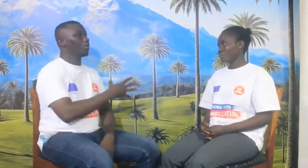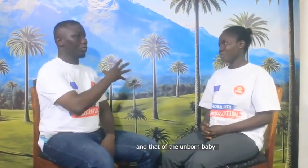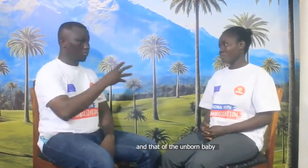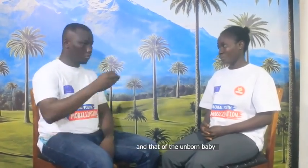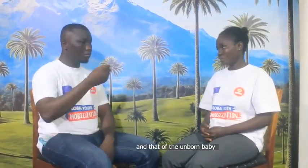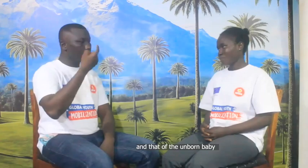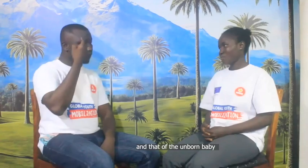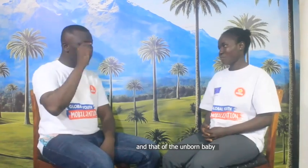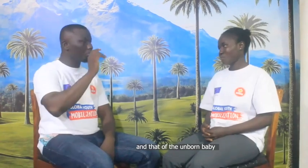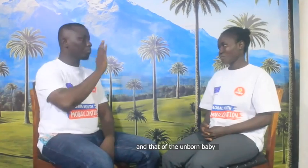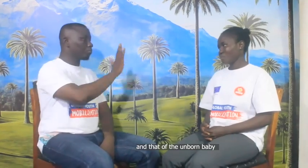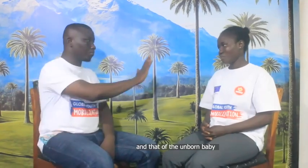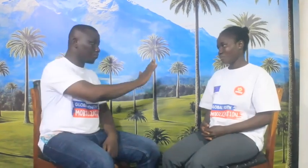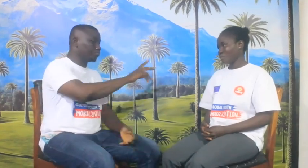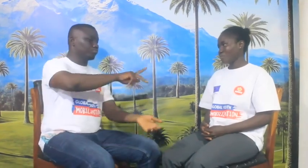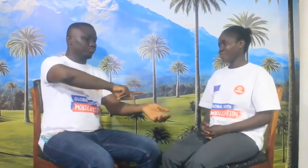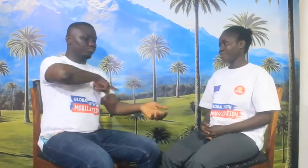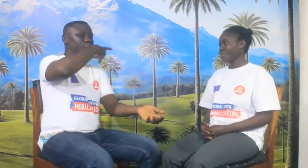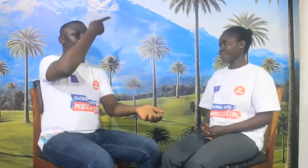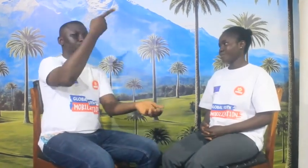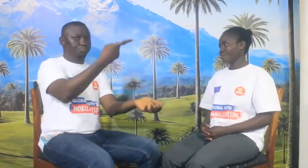and that of the unborn baby.